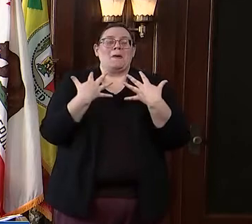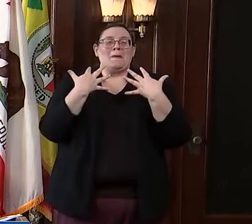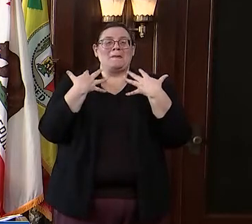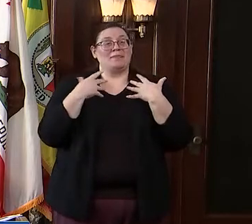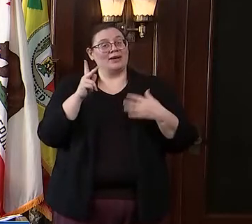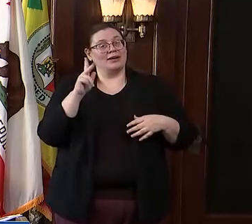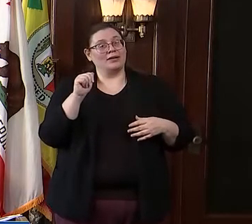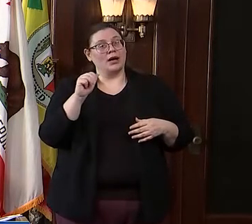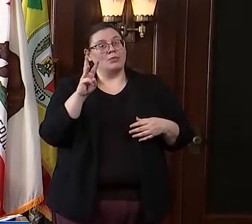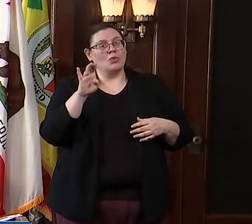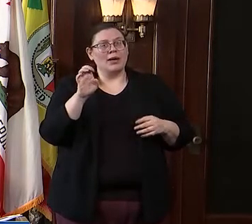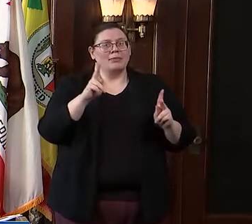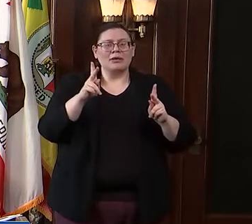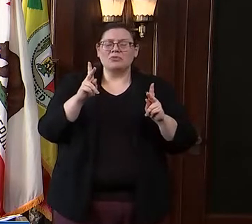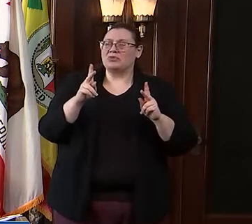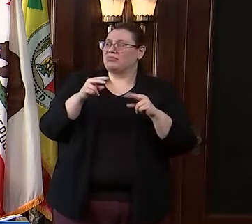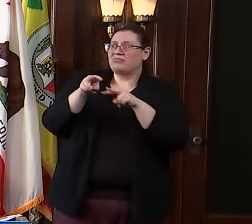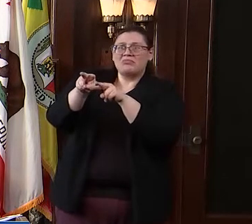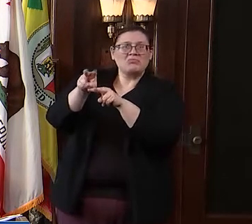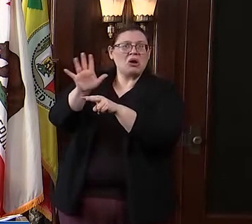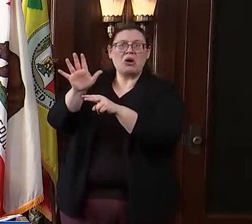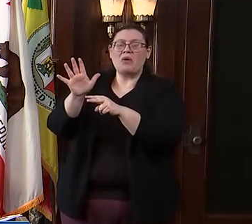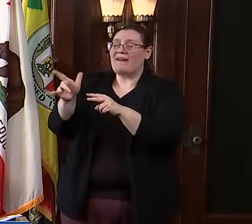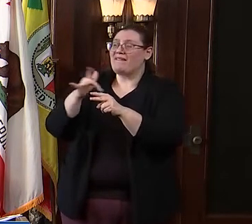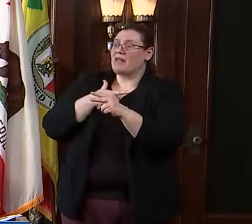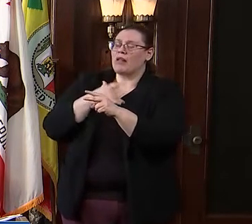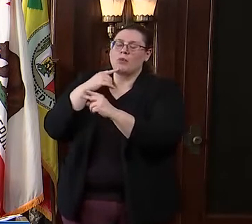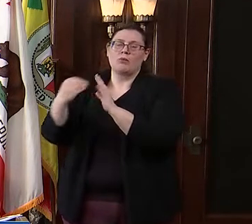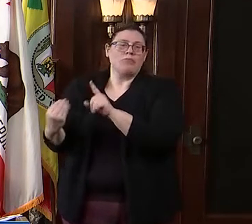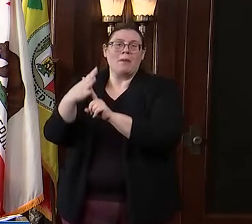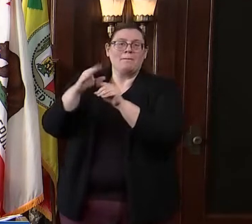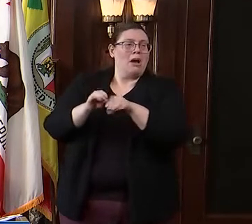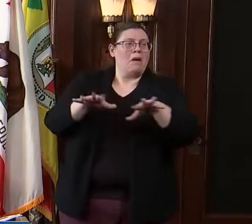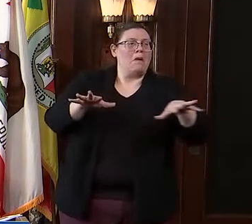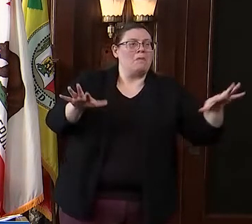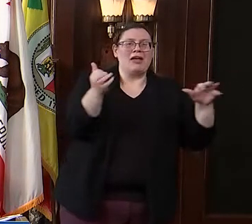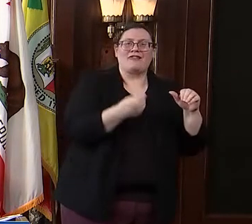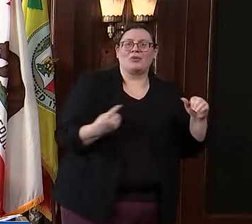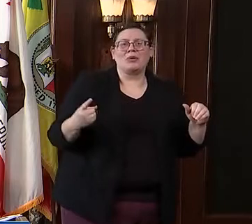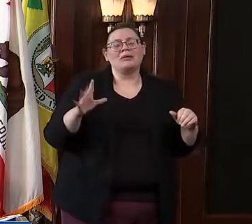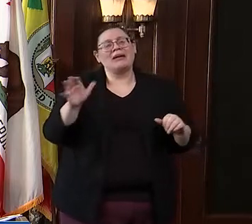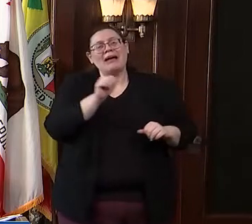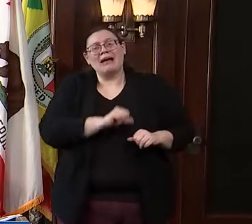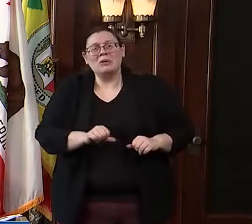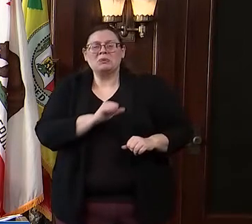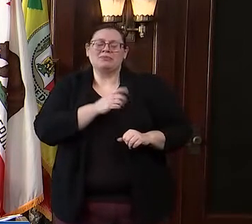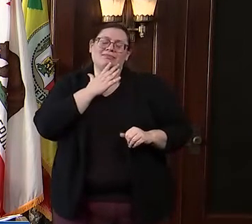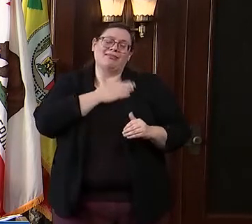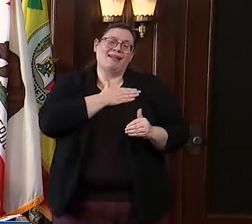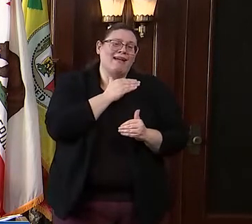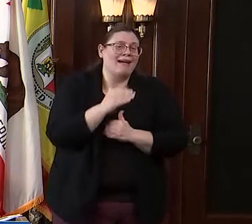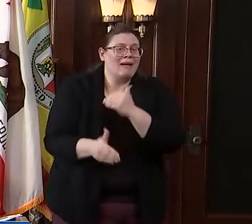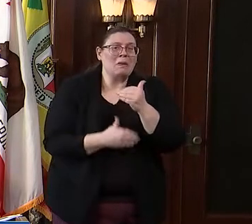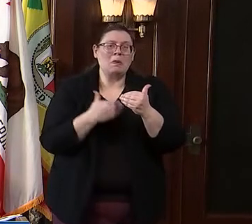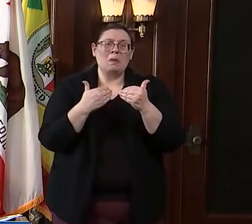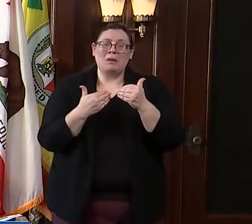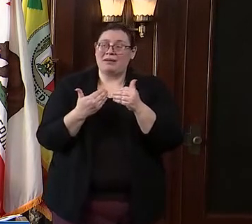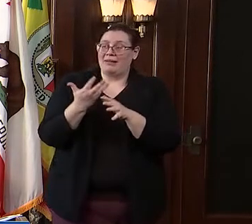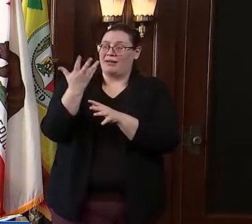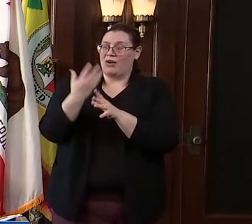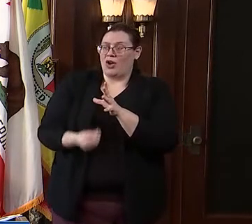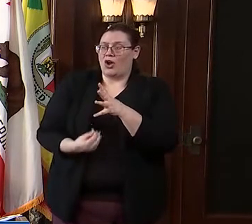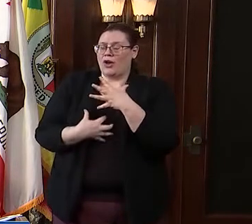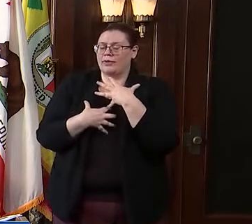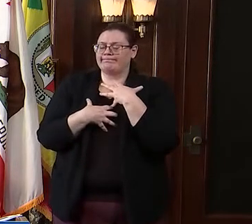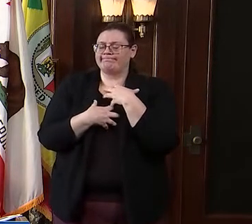Kabwe, folks say his spirit was contagious. And that attitude, his graciousness, are going to be so deeply lost by his